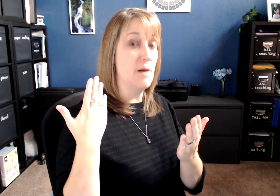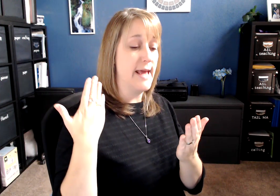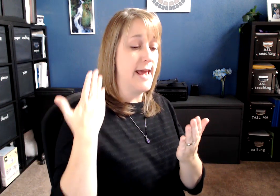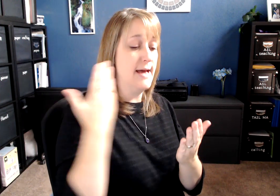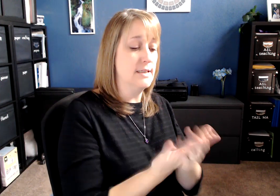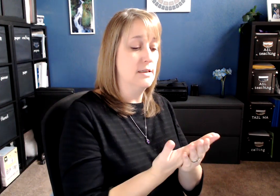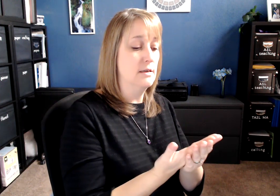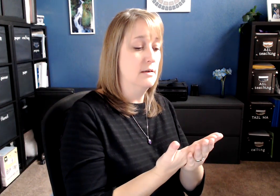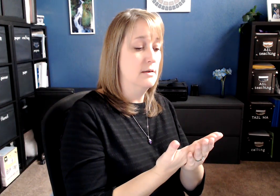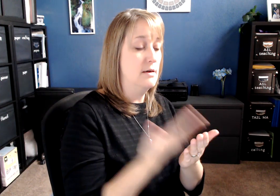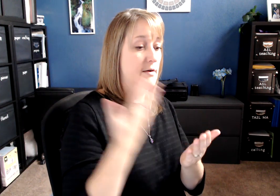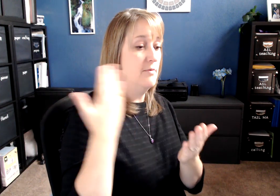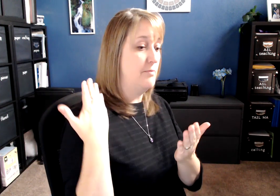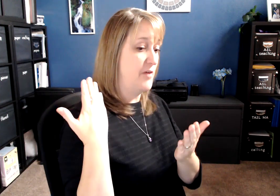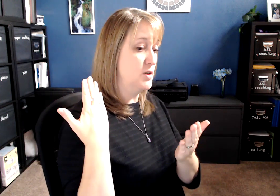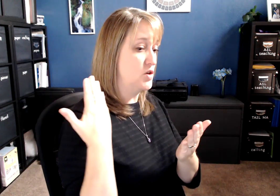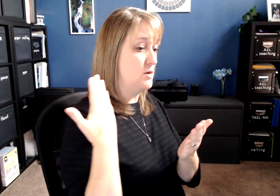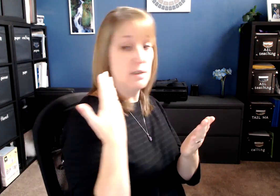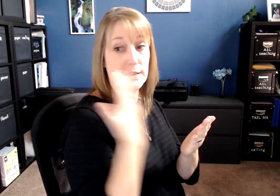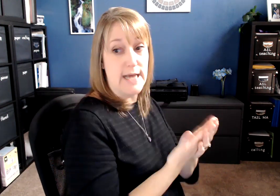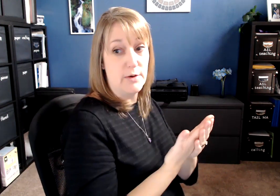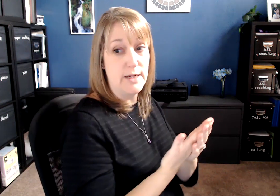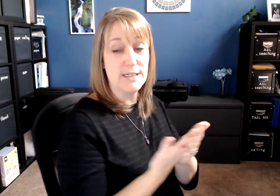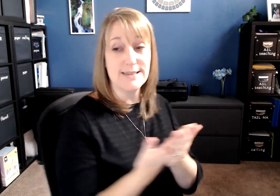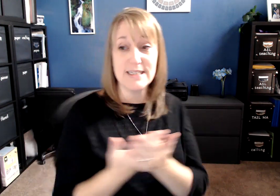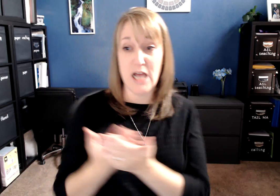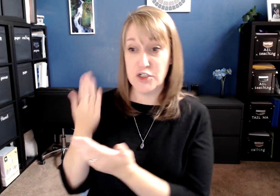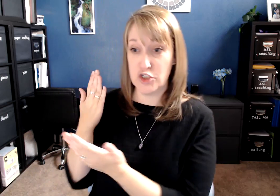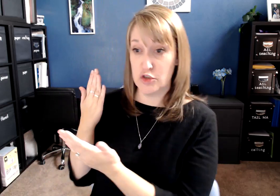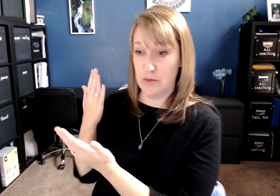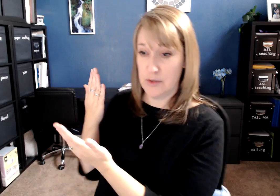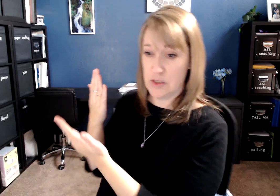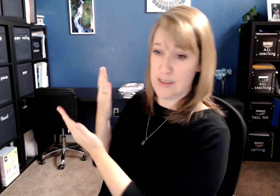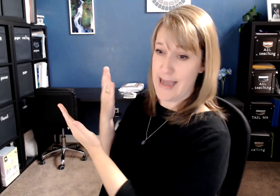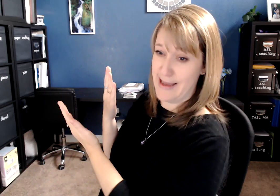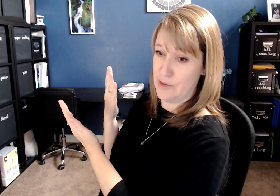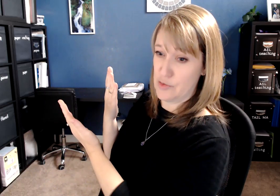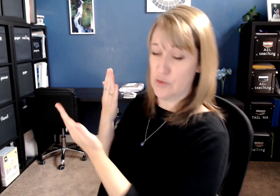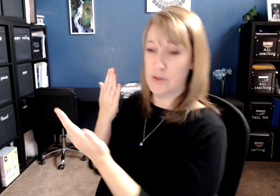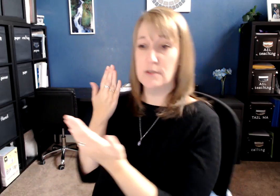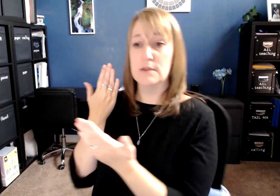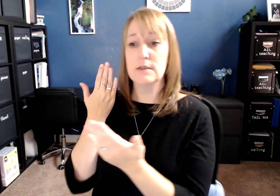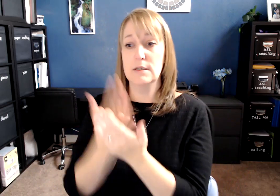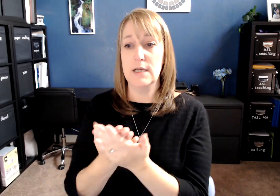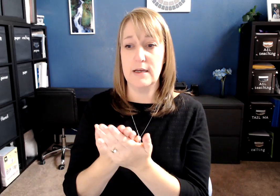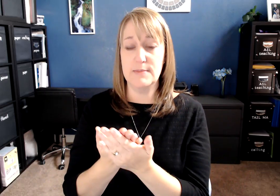dominant hand from your shoulder down. Now, it doesn't touch your shoulder, it's just at your shoulder. And comes